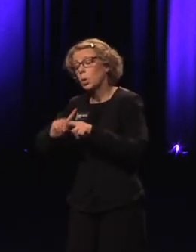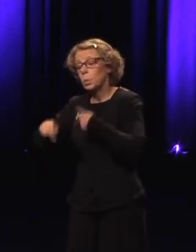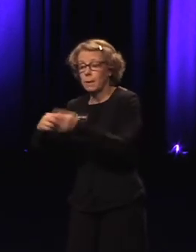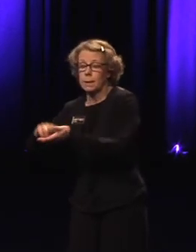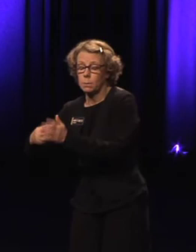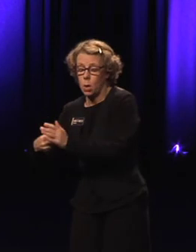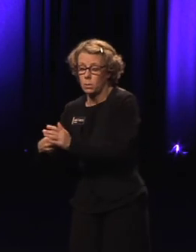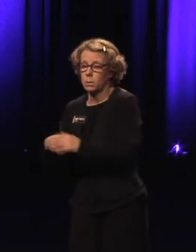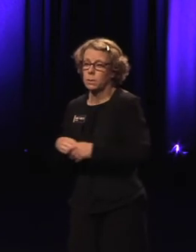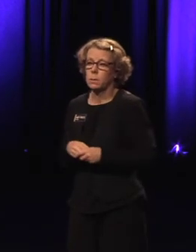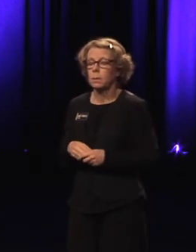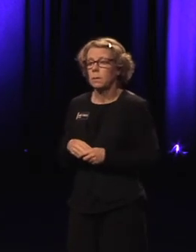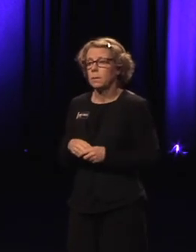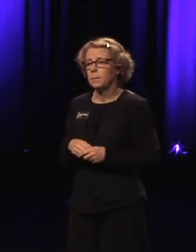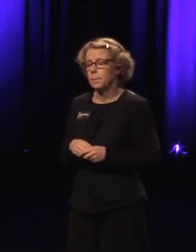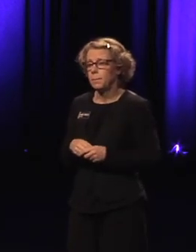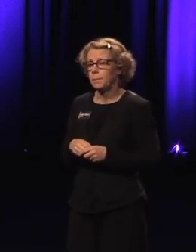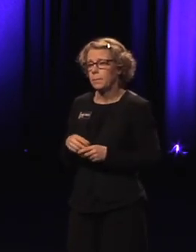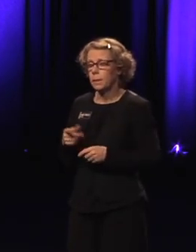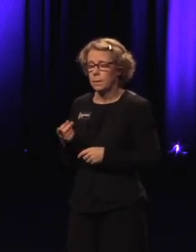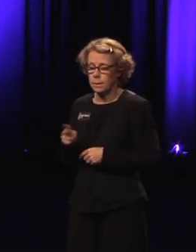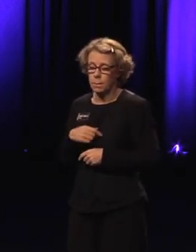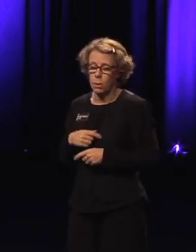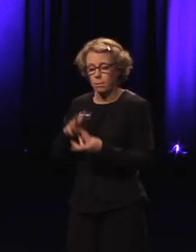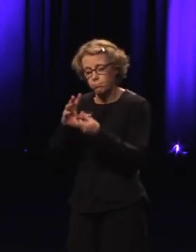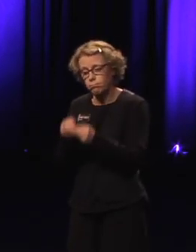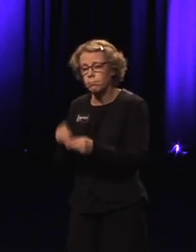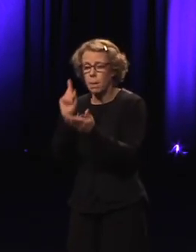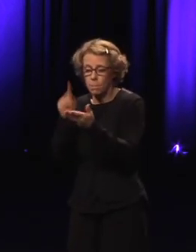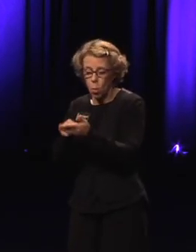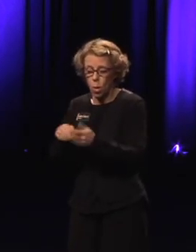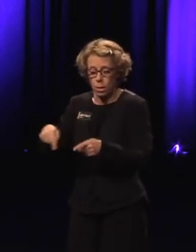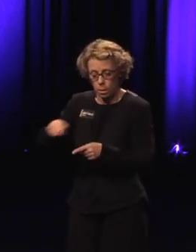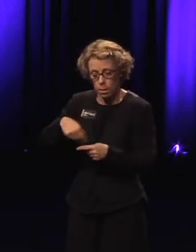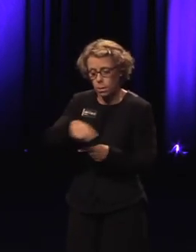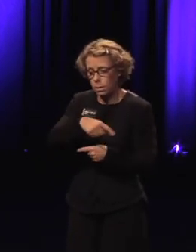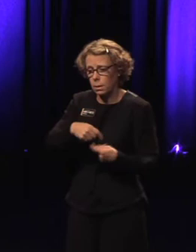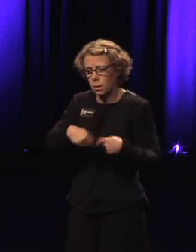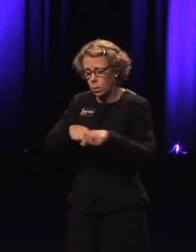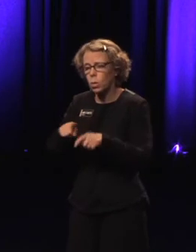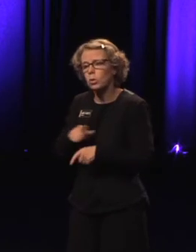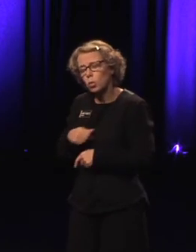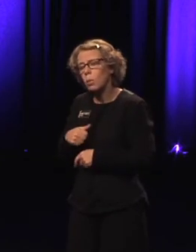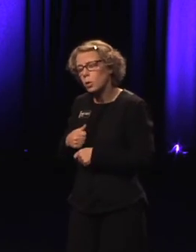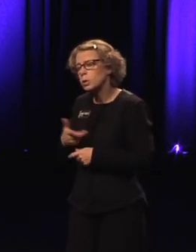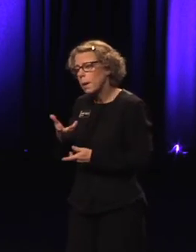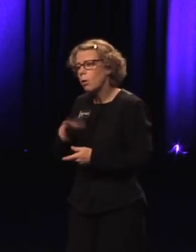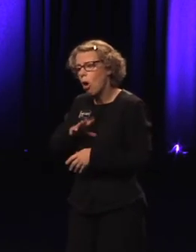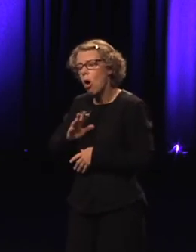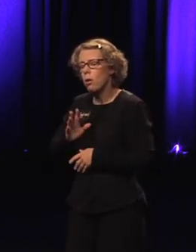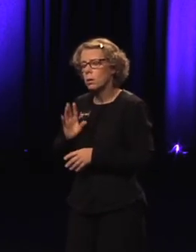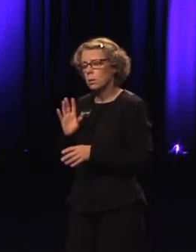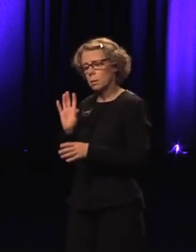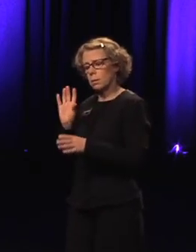As such, the setting of goals themselves must be done through a participatory process in